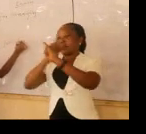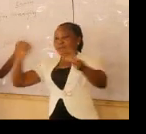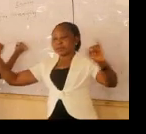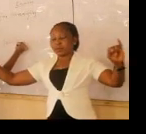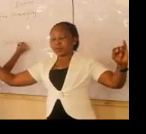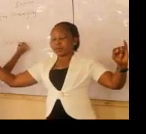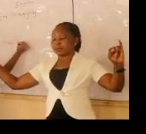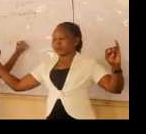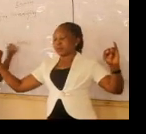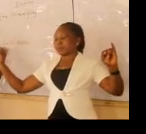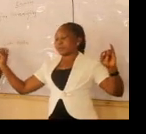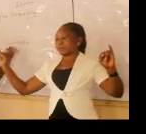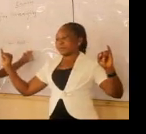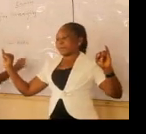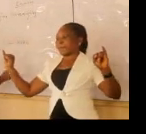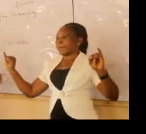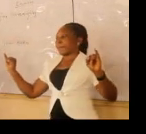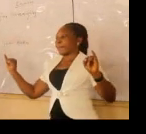Govt.